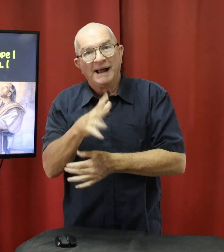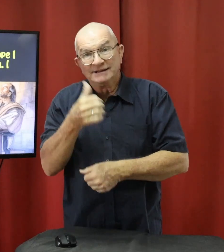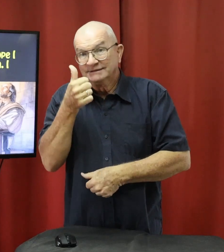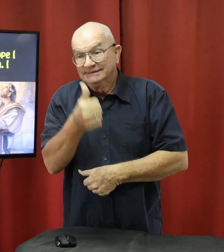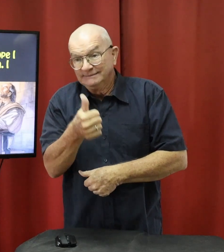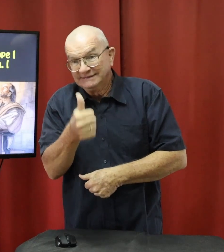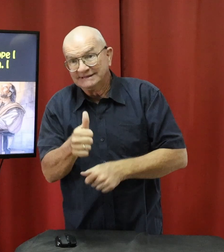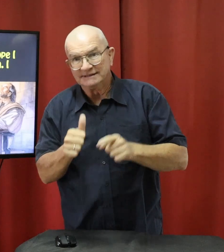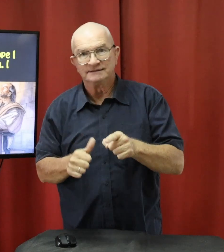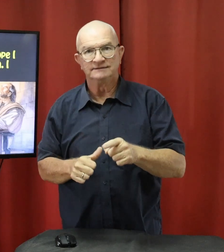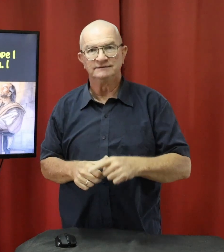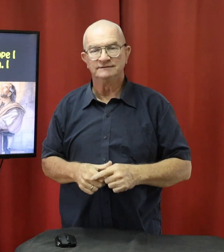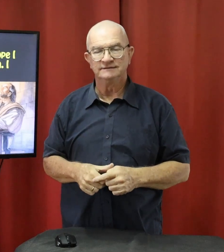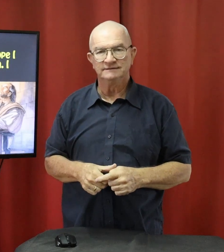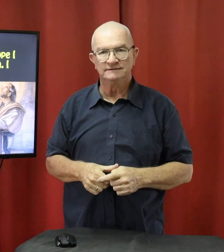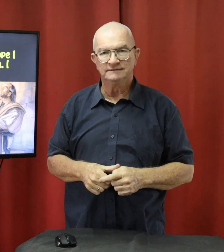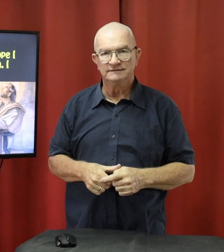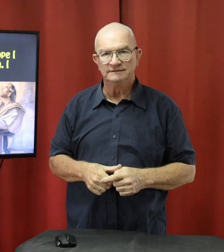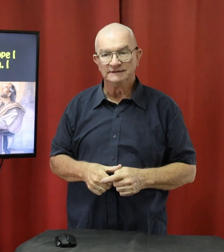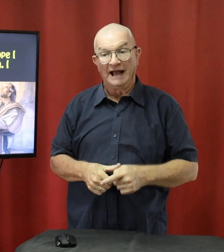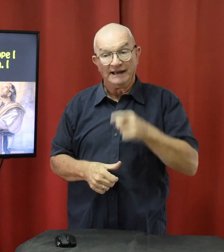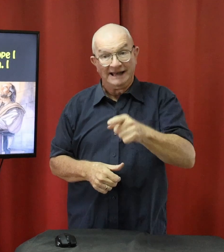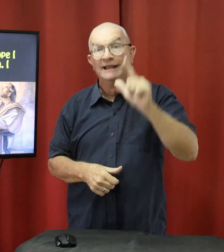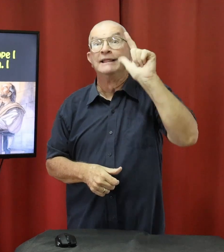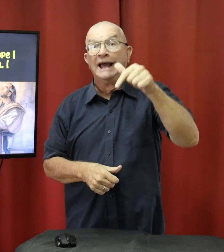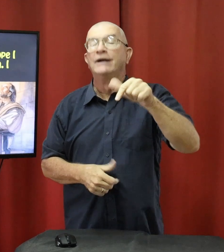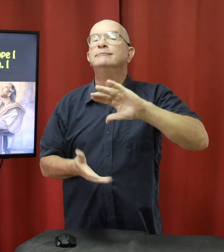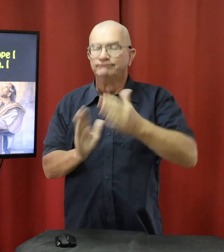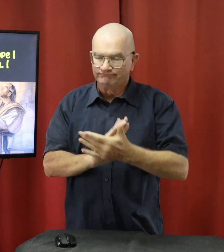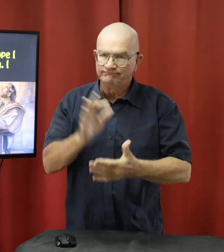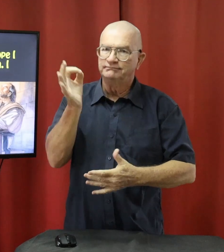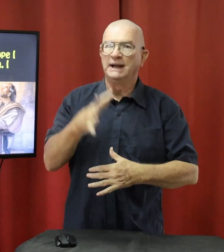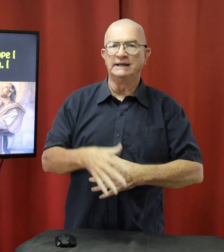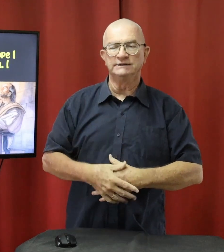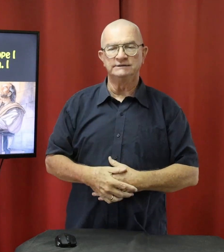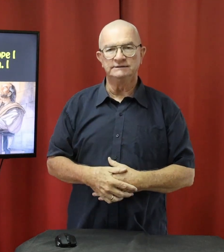learn how to become a pastor. And later he did.